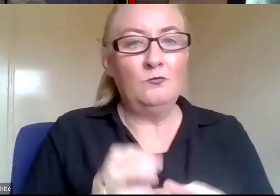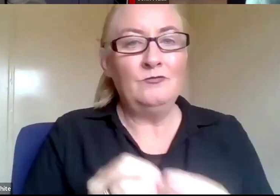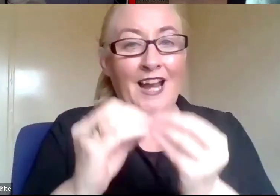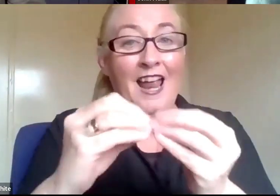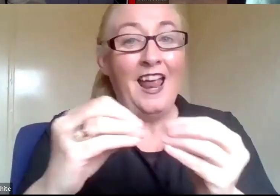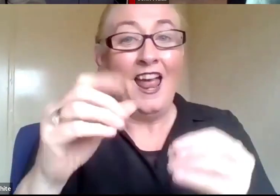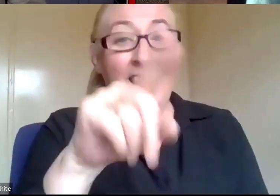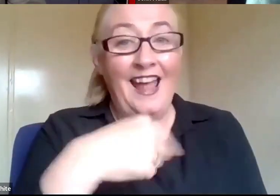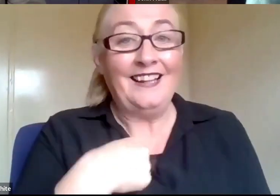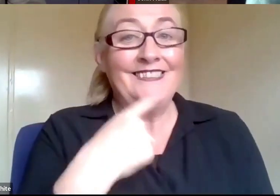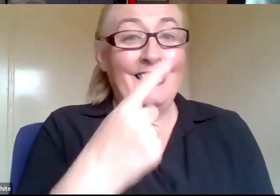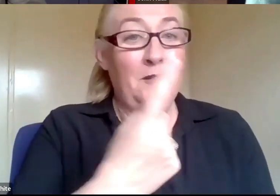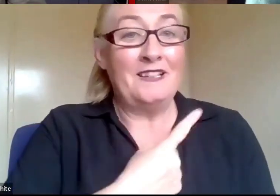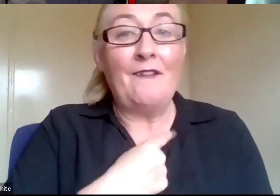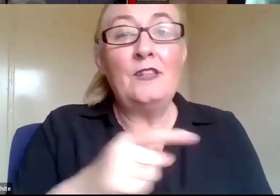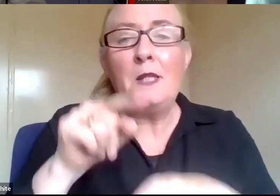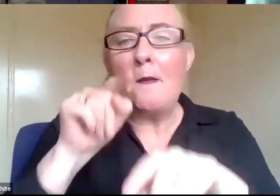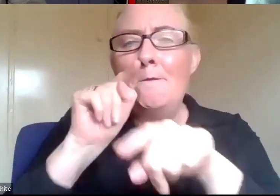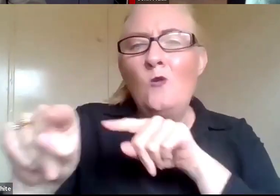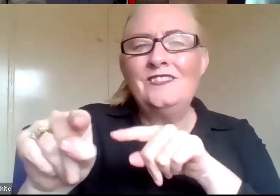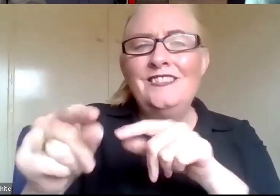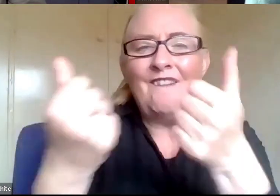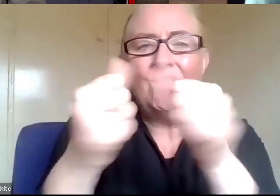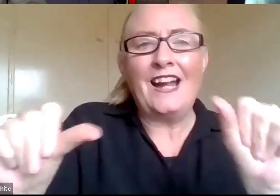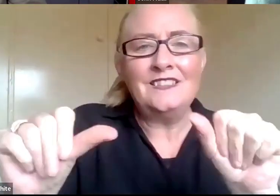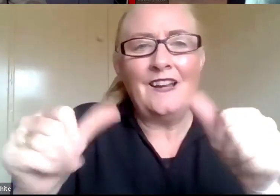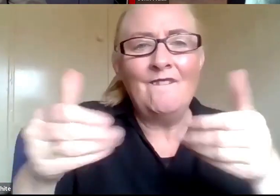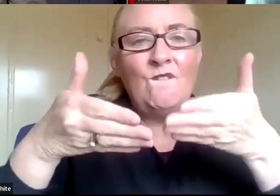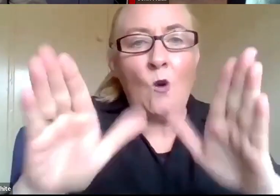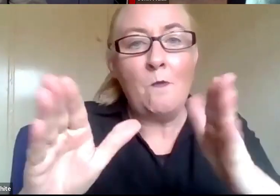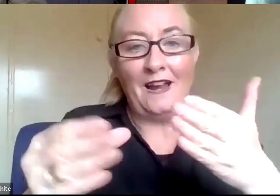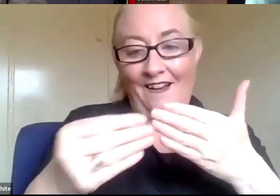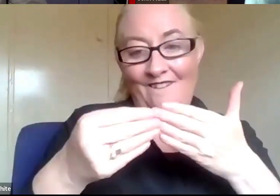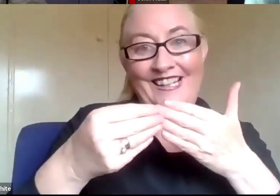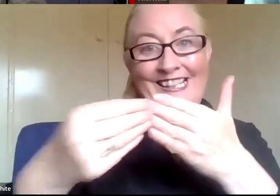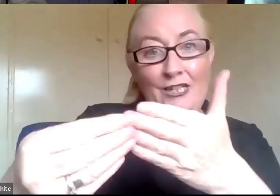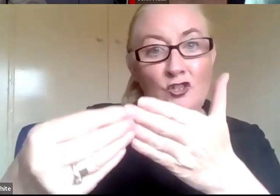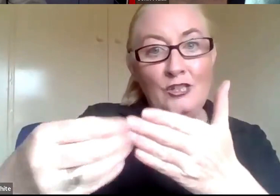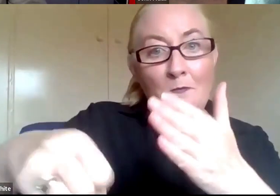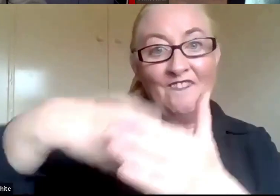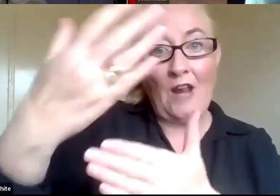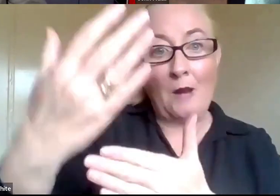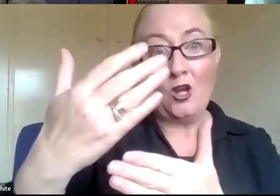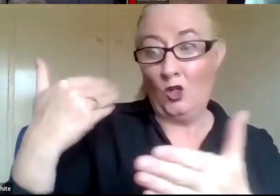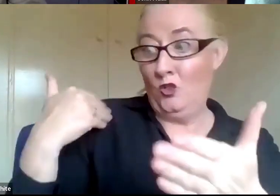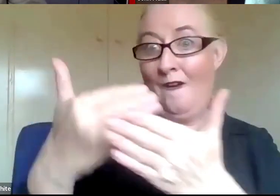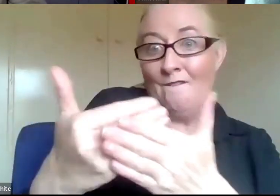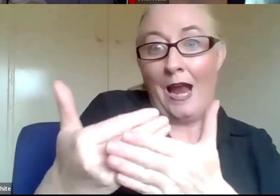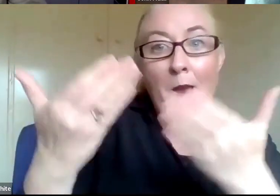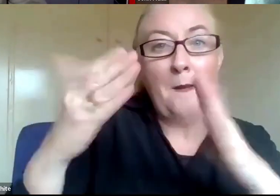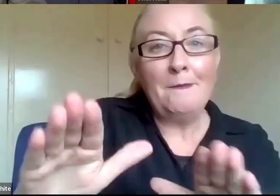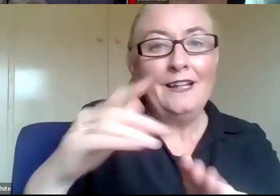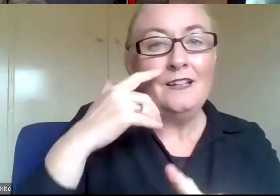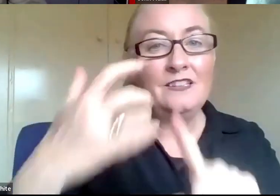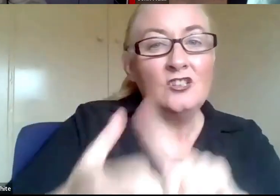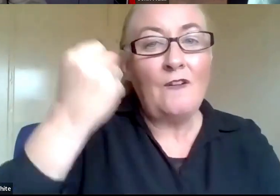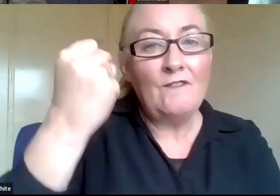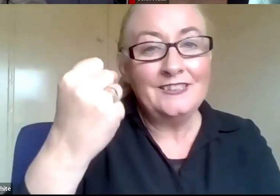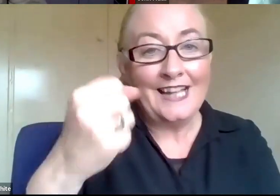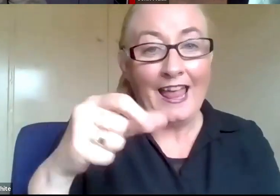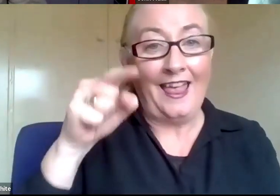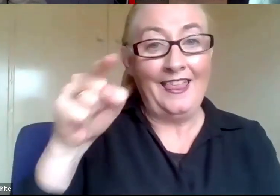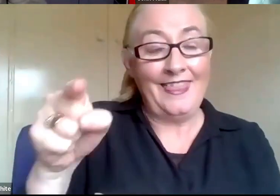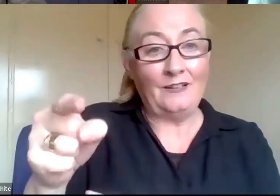development, which we've so far discovered. And it's worth also